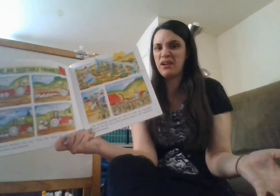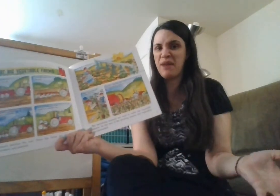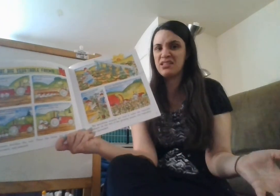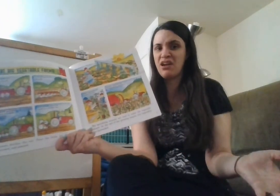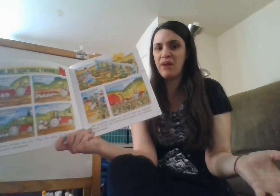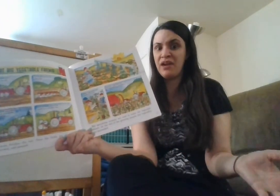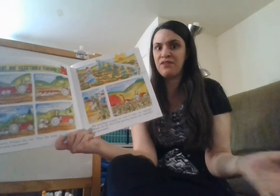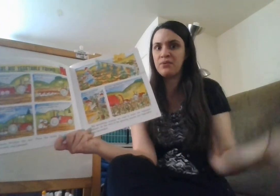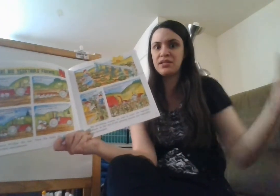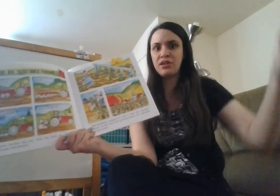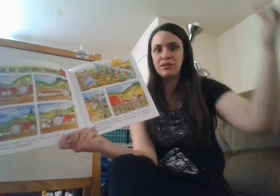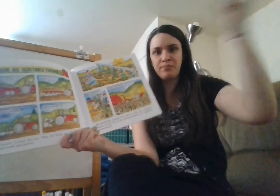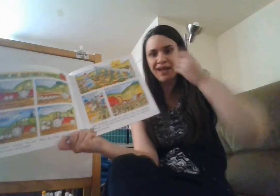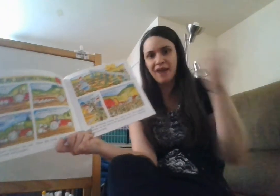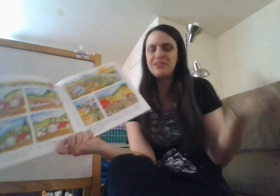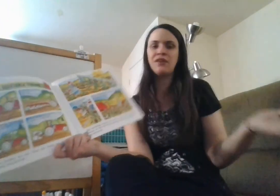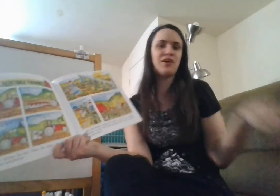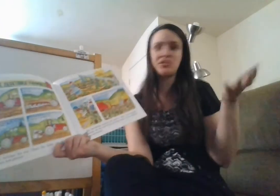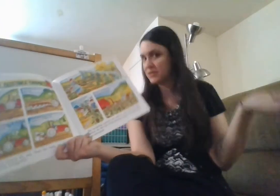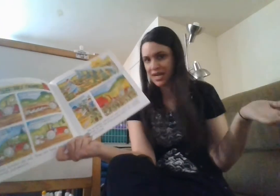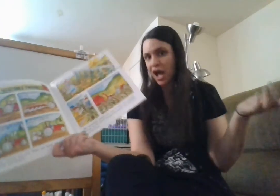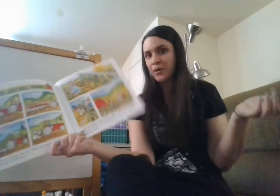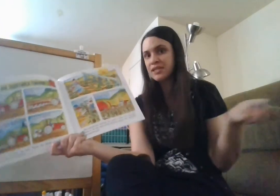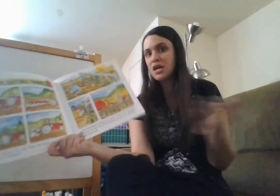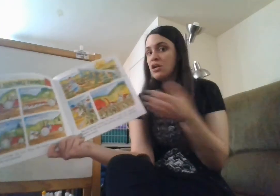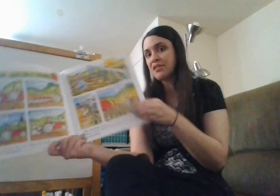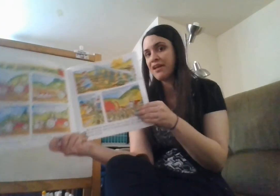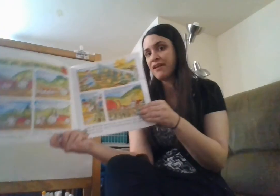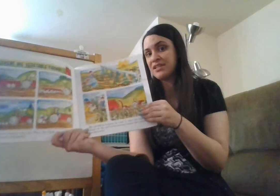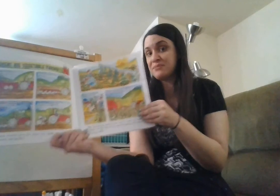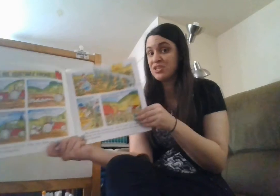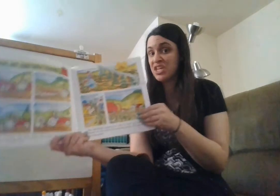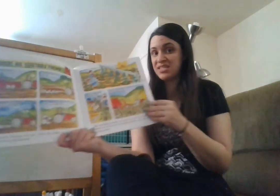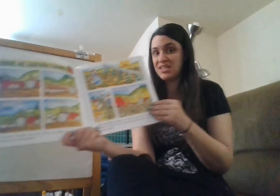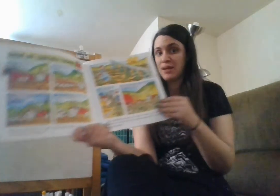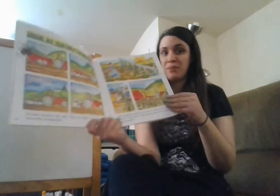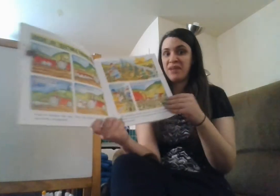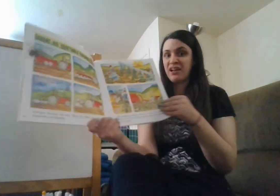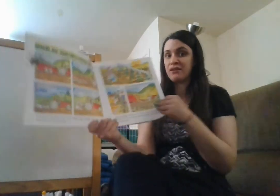amount of time, right? If they were to sit there and pick every single vegetable, it would take hours. So they invented machines to help them pick it.